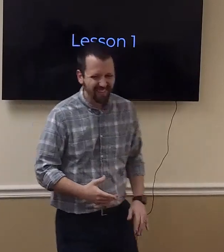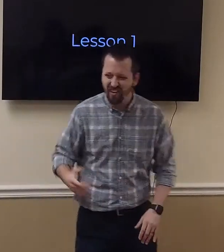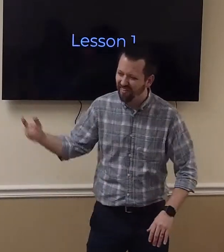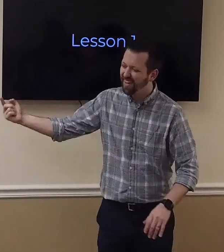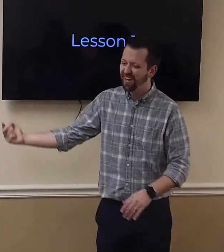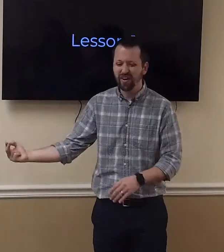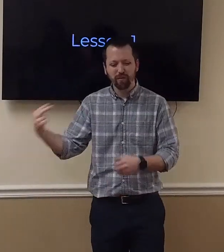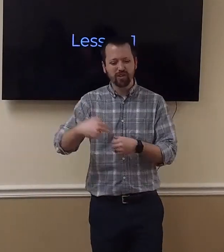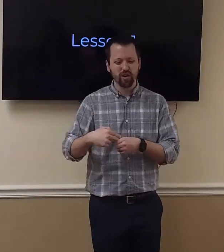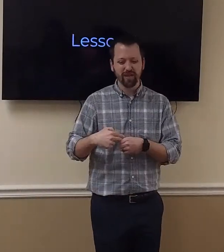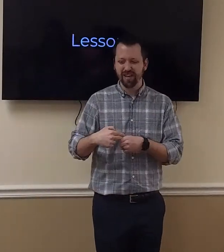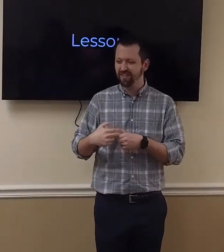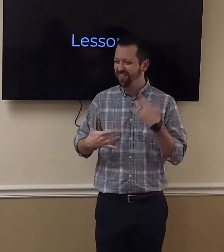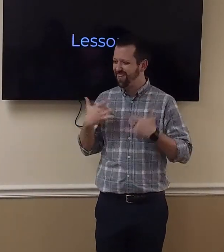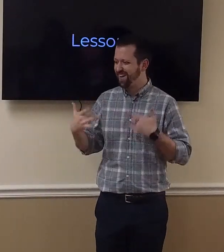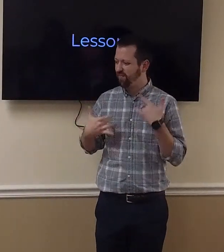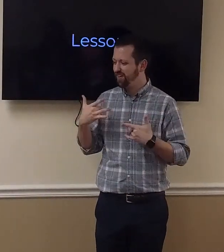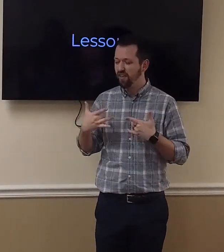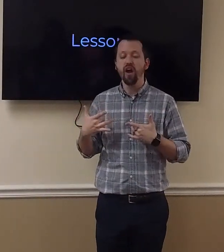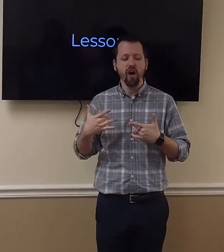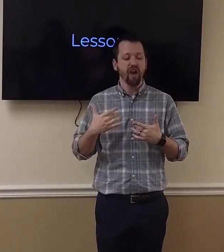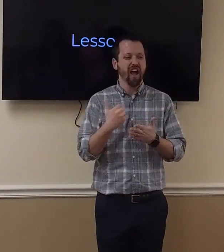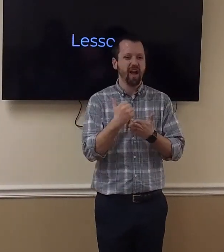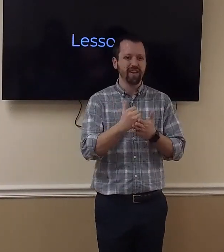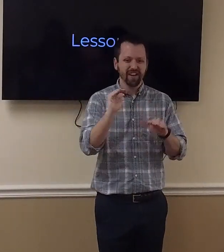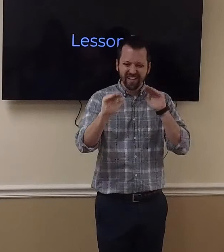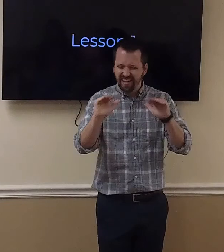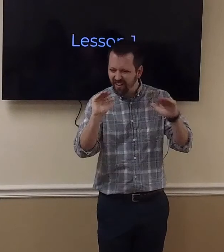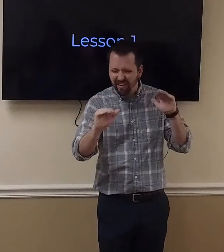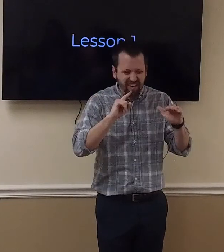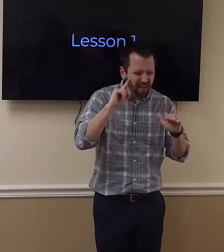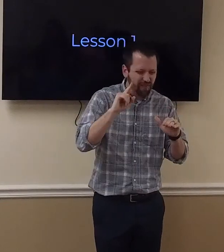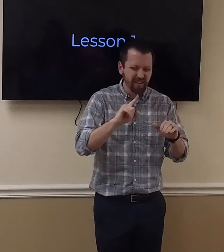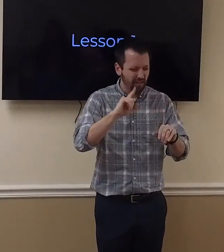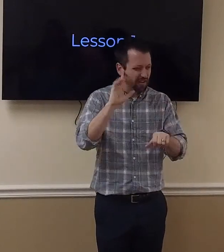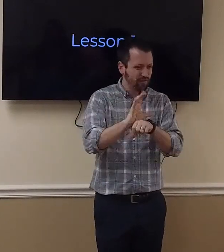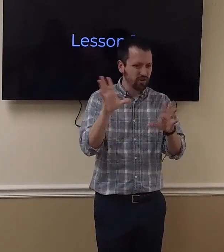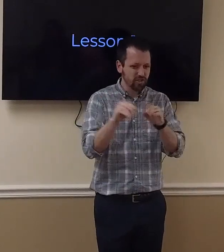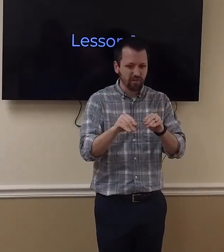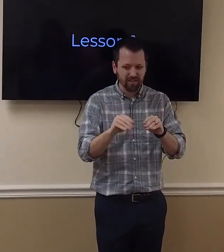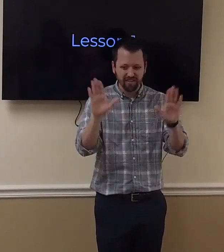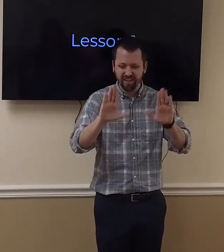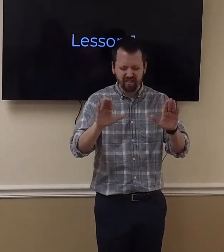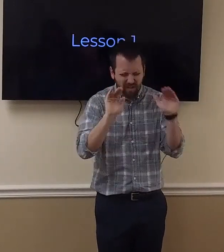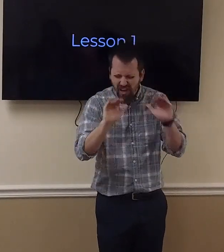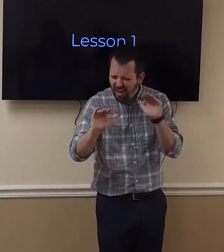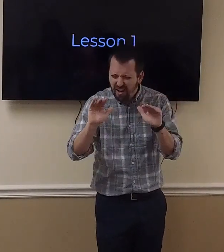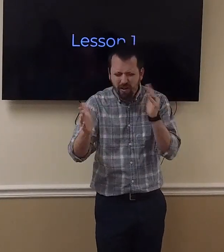So, but he'll be joining me. I was excited when he's like, oh, okay. I've been getting onto the deaf in our deaf church service on Sundays. And come on,